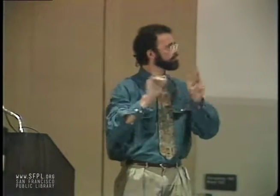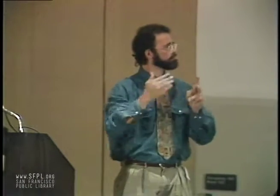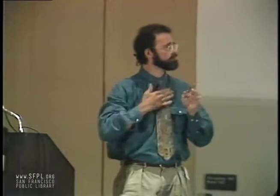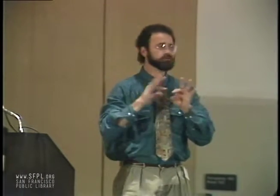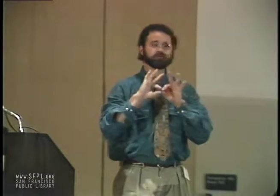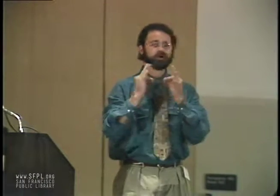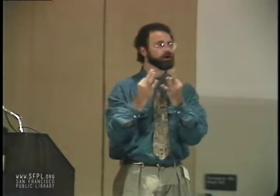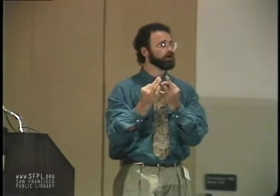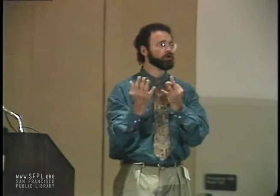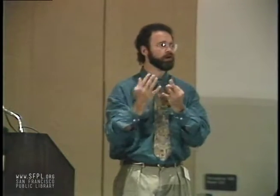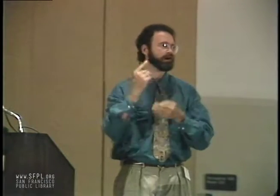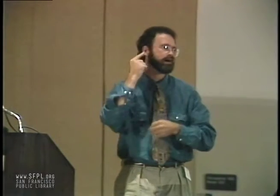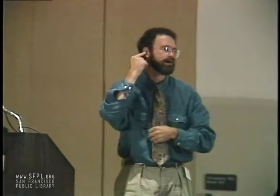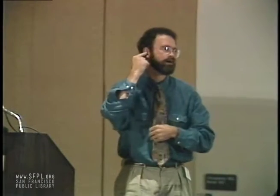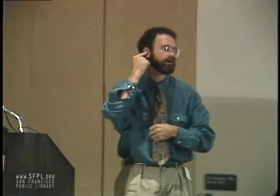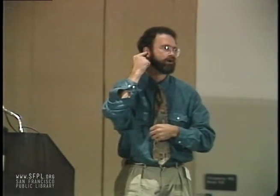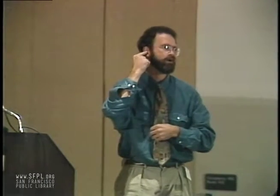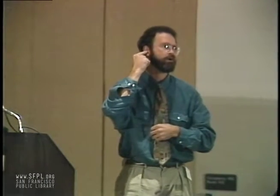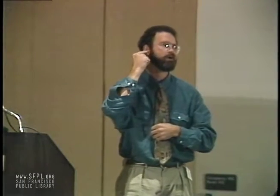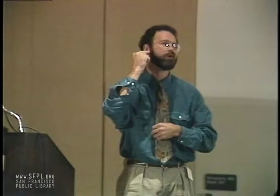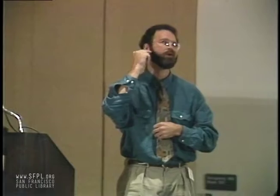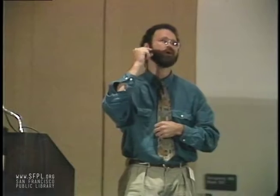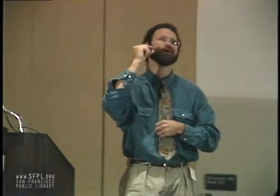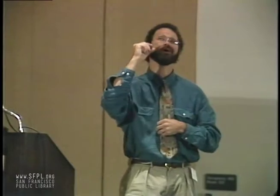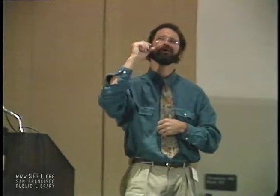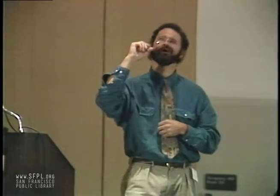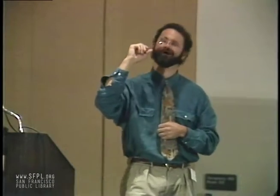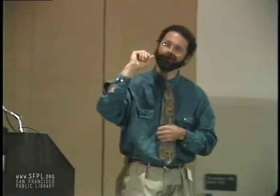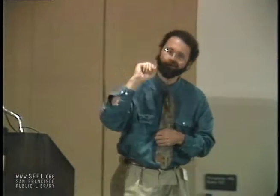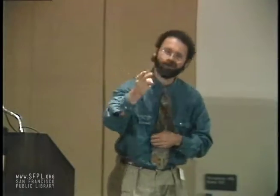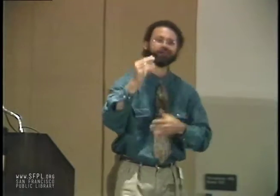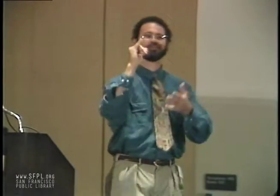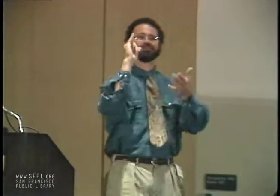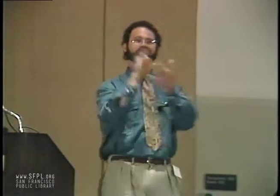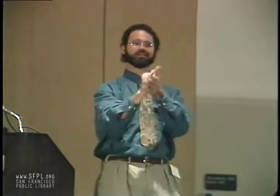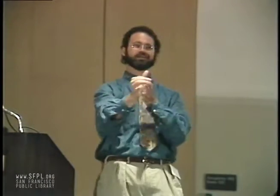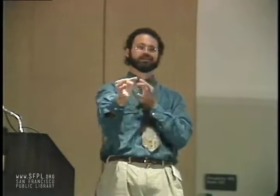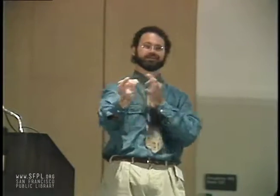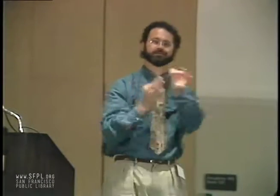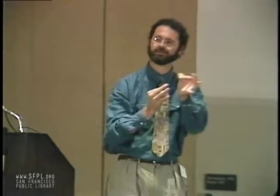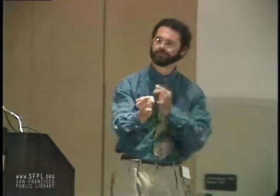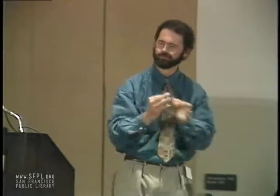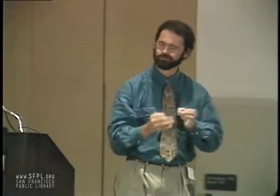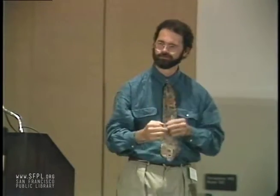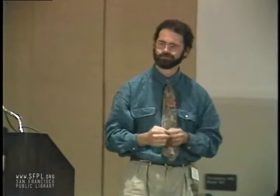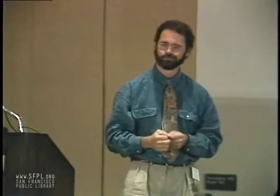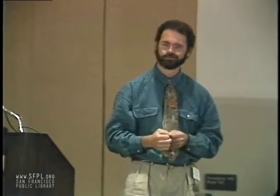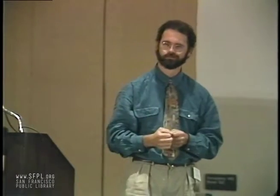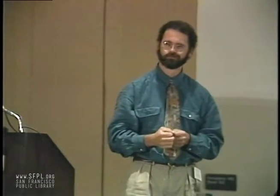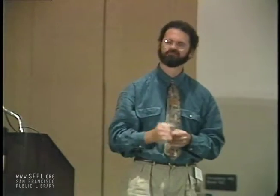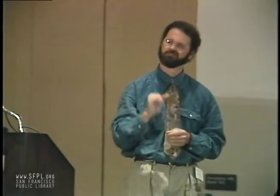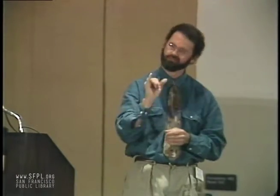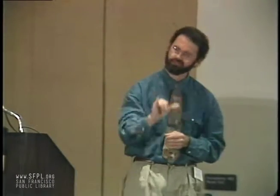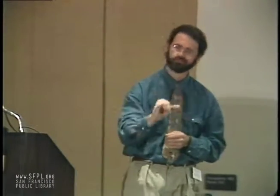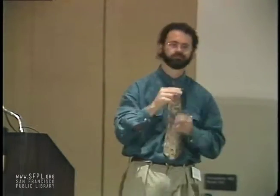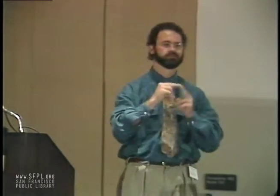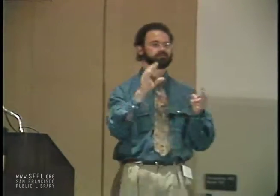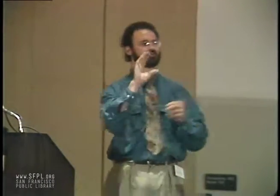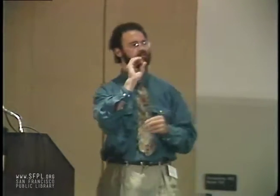quite understand it. And when he went to school for the first time, he realized that his family could hear. And that explained to him, for the